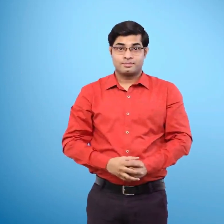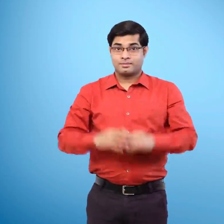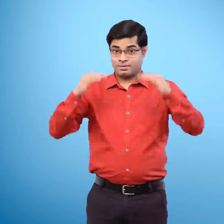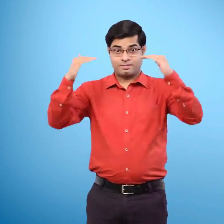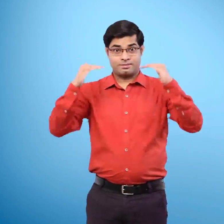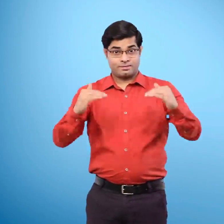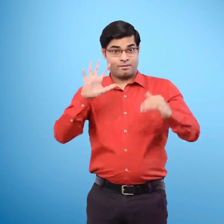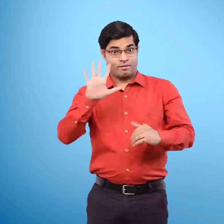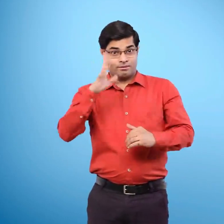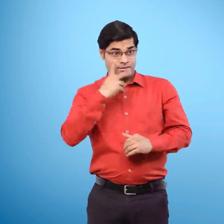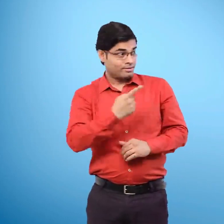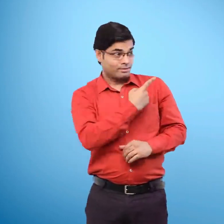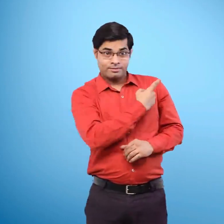Row 5.